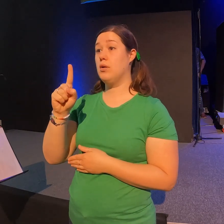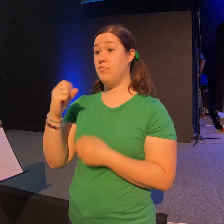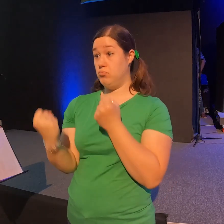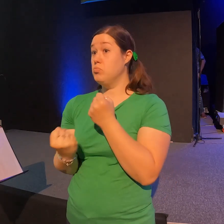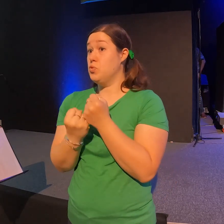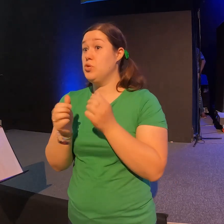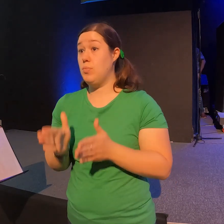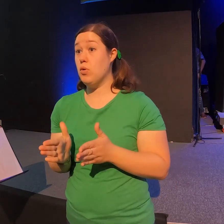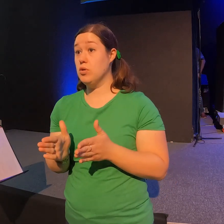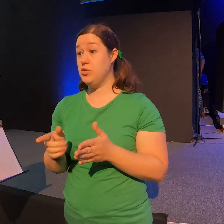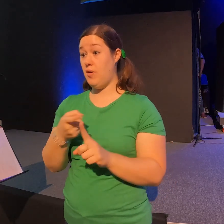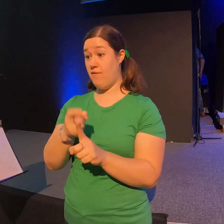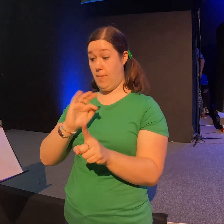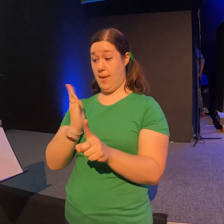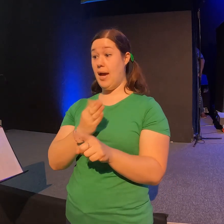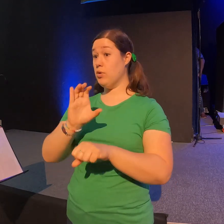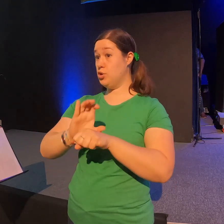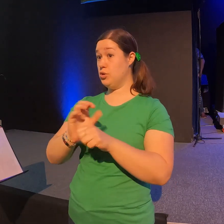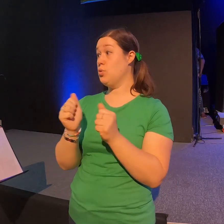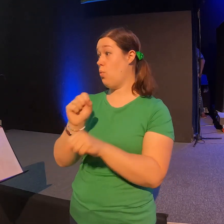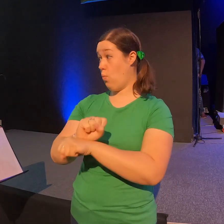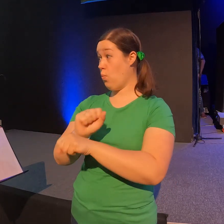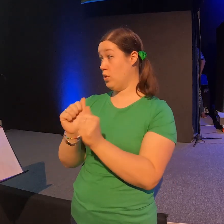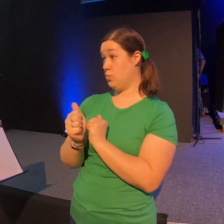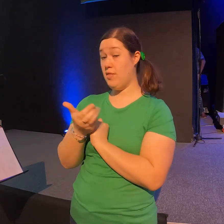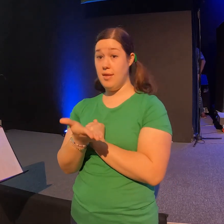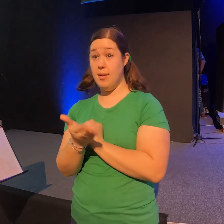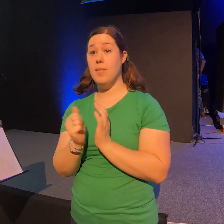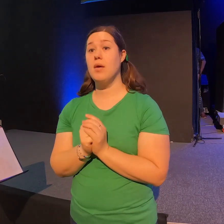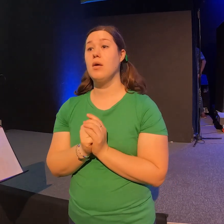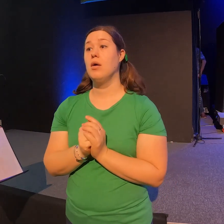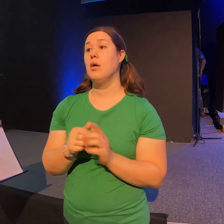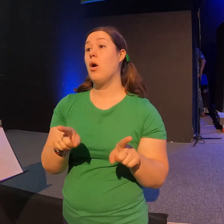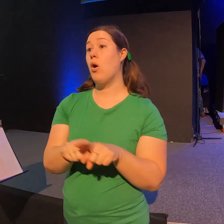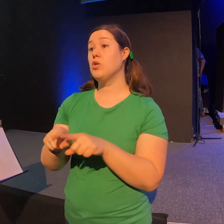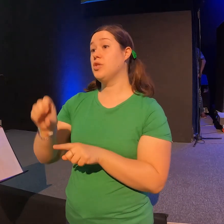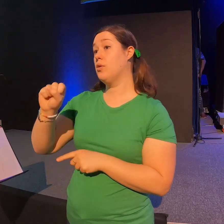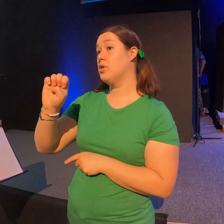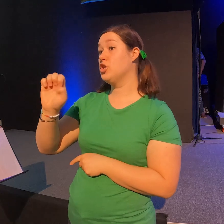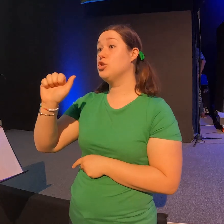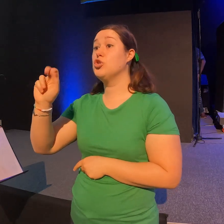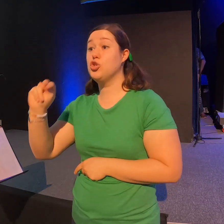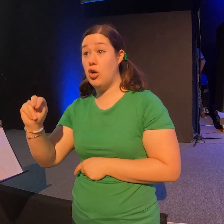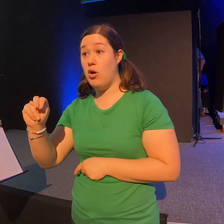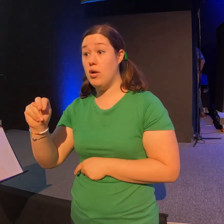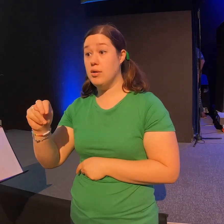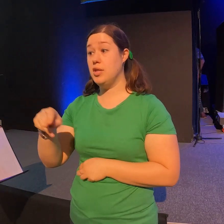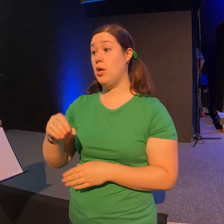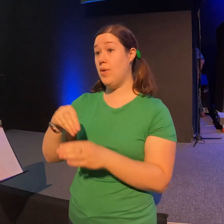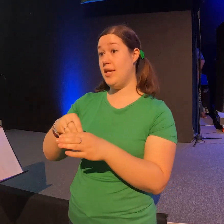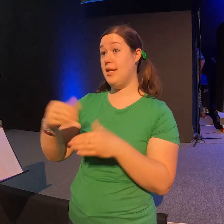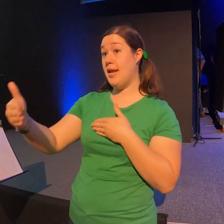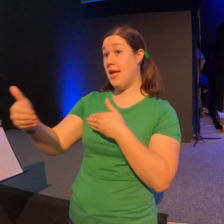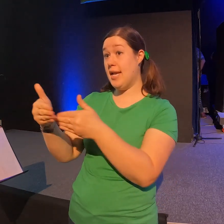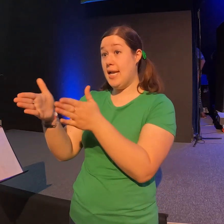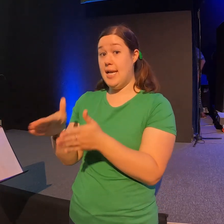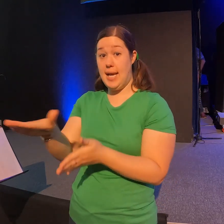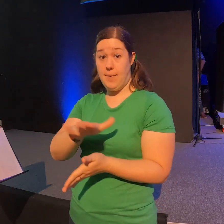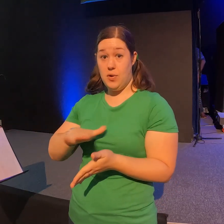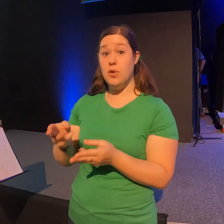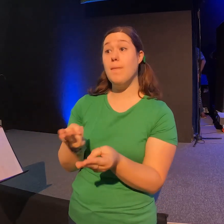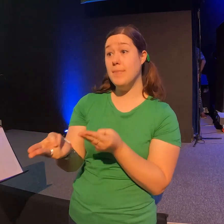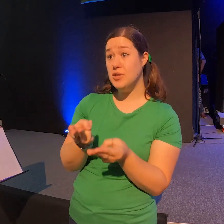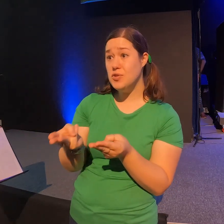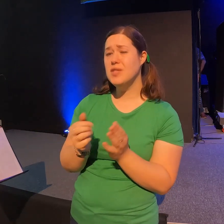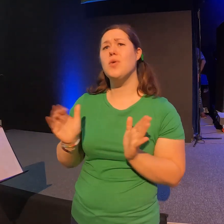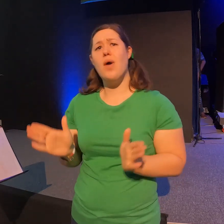directors. I also encourage you to talk to our youth ministry, who has spent a lot of personal time over there, just to hear more about what